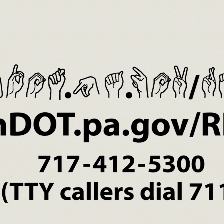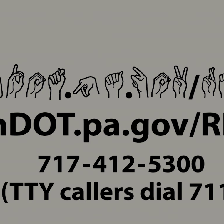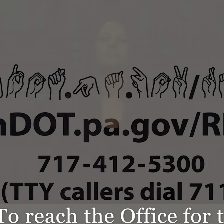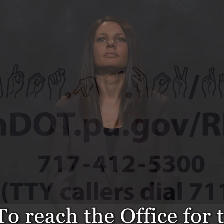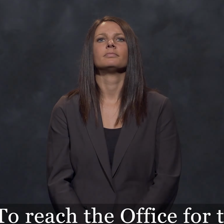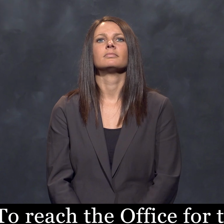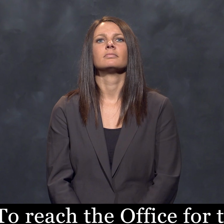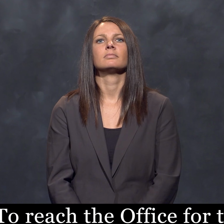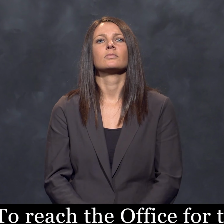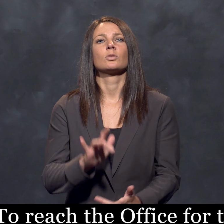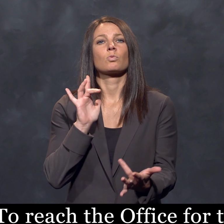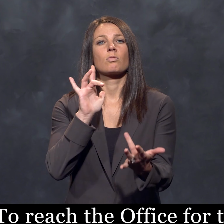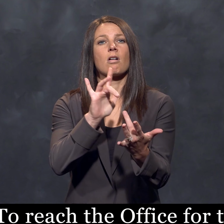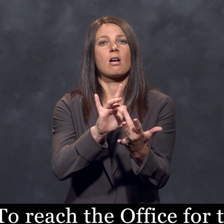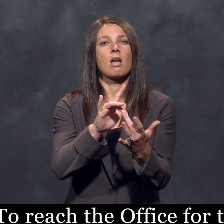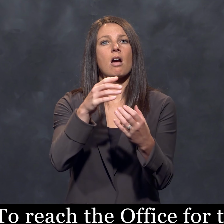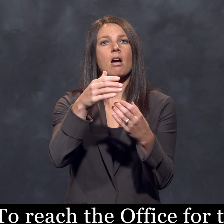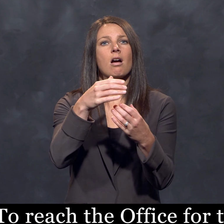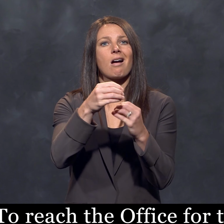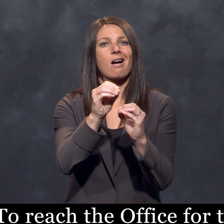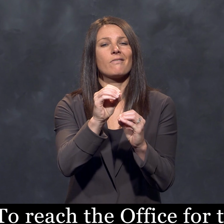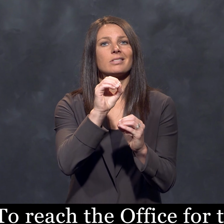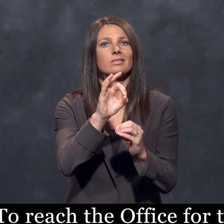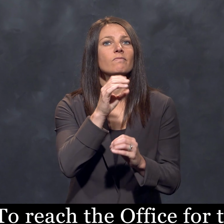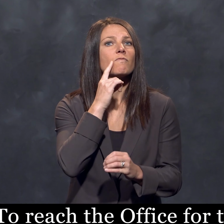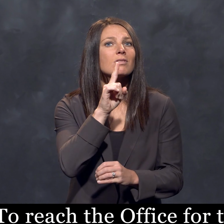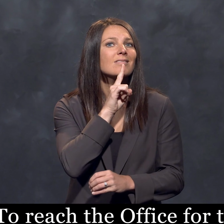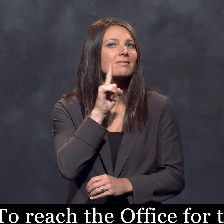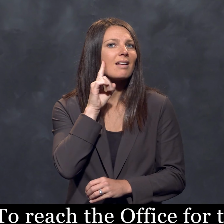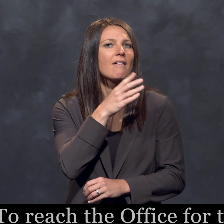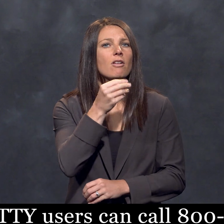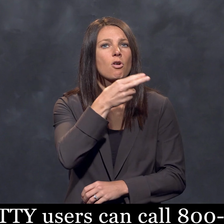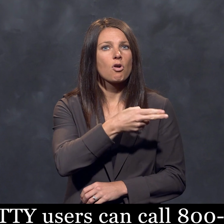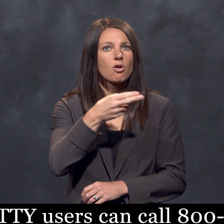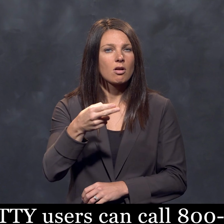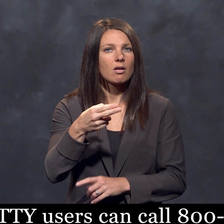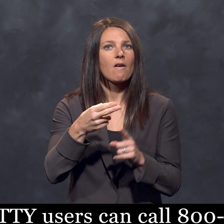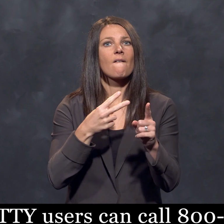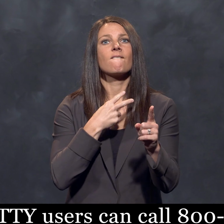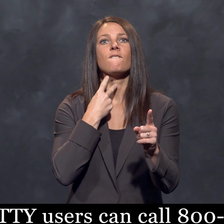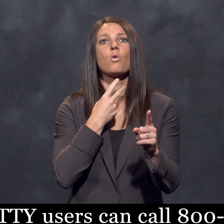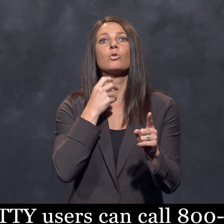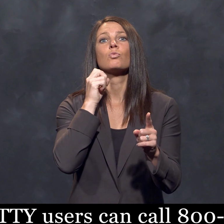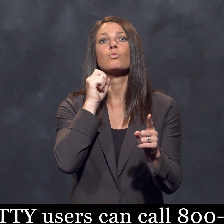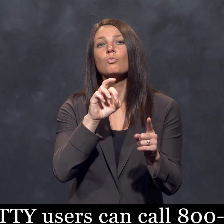To reach the Office for the Deaf and Hard of Hearing, voice or TTY users can